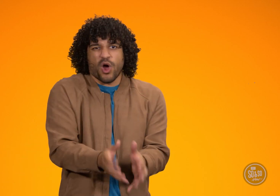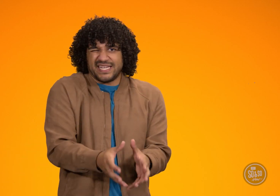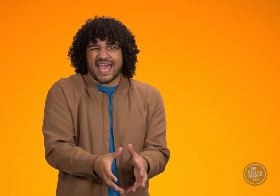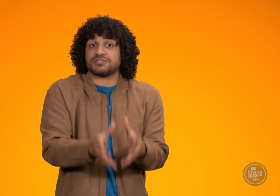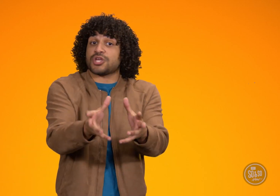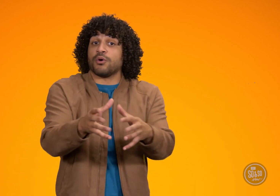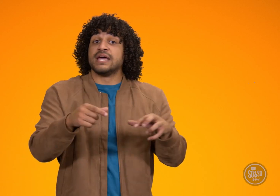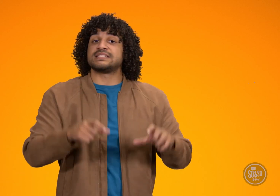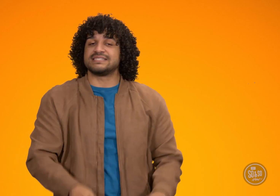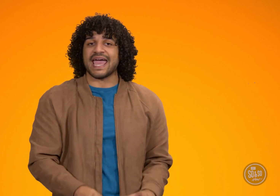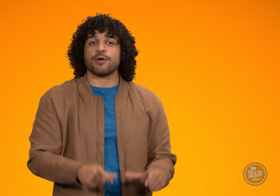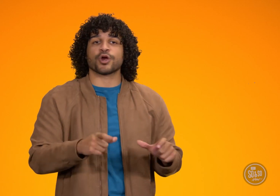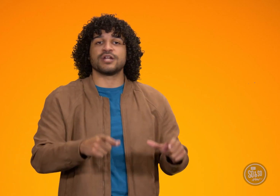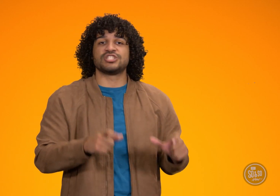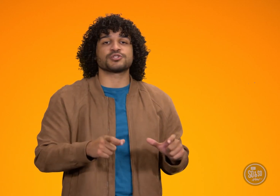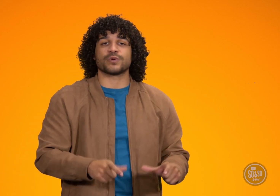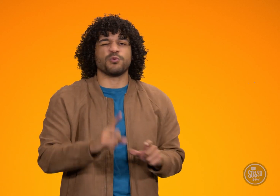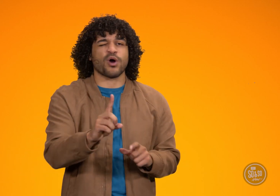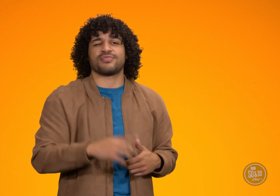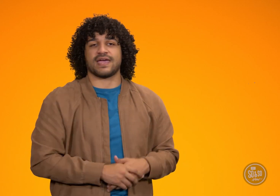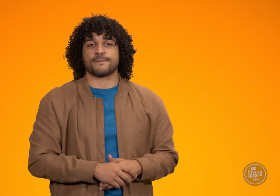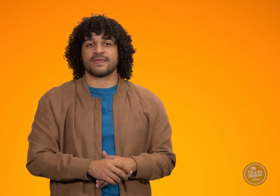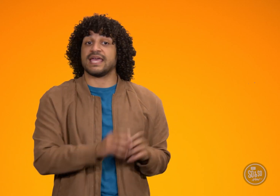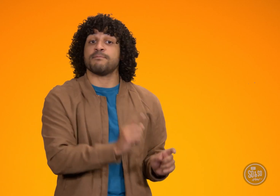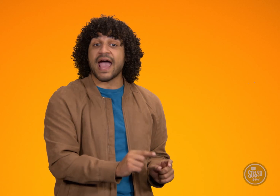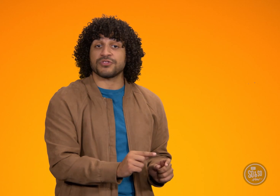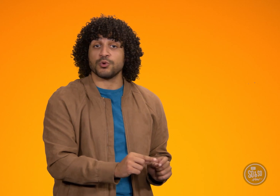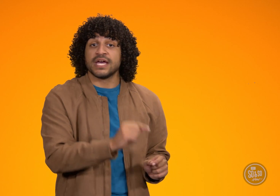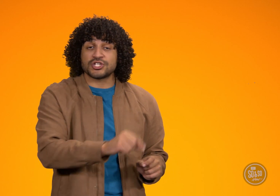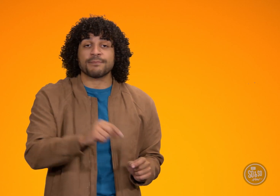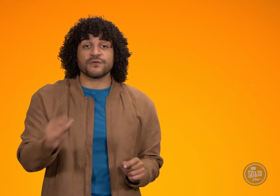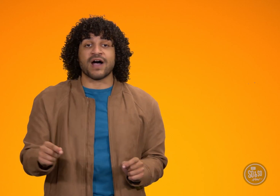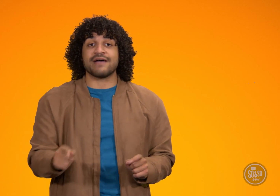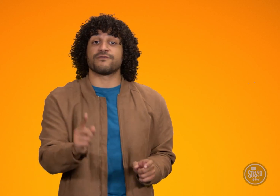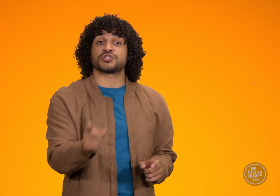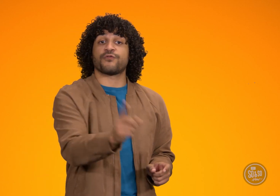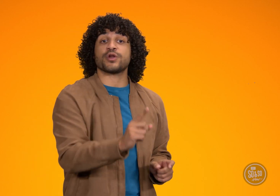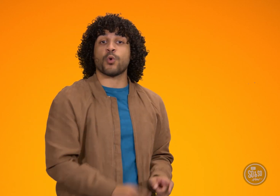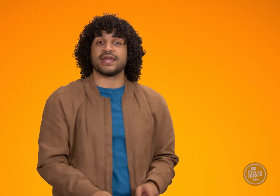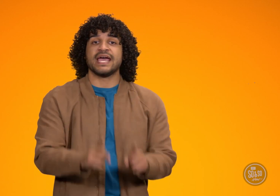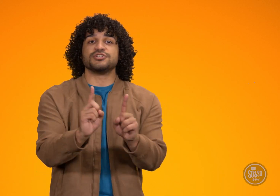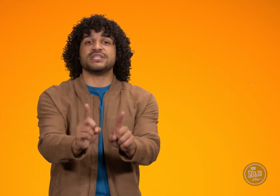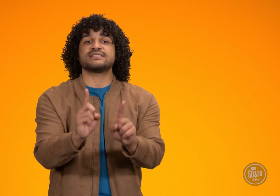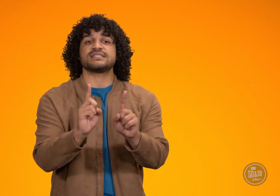one day so today we're going to just read one thing in Matthew 5:41 Jesus